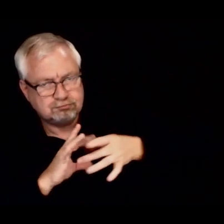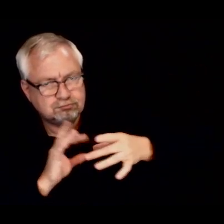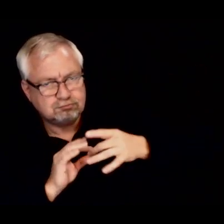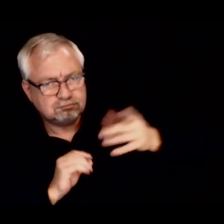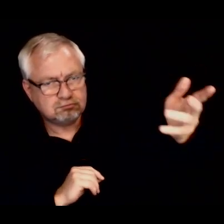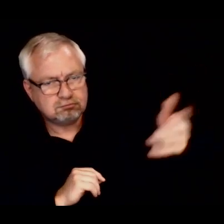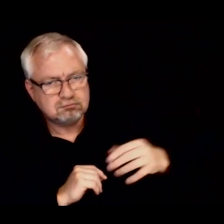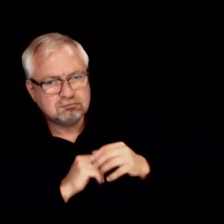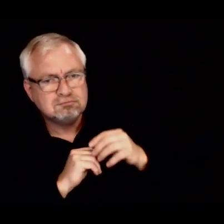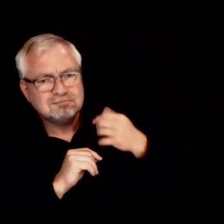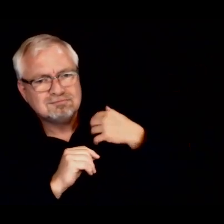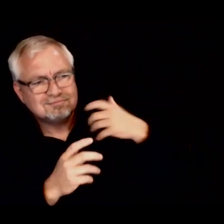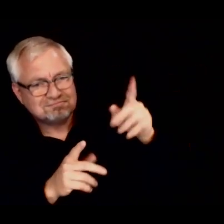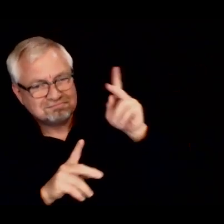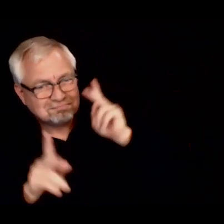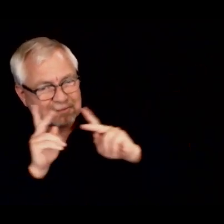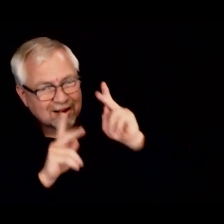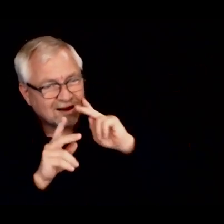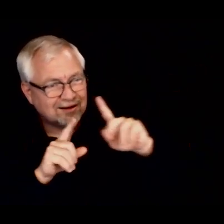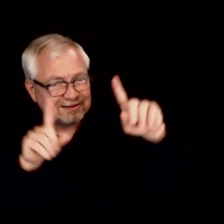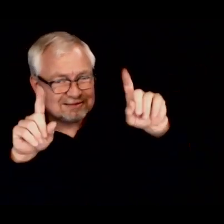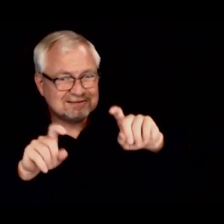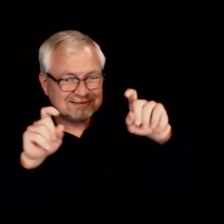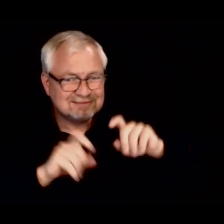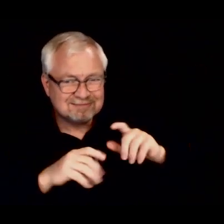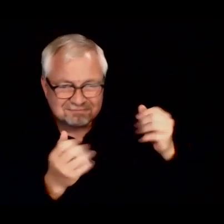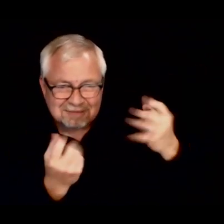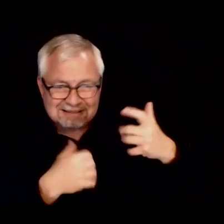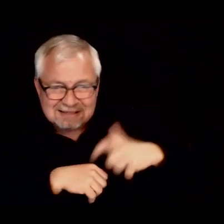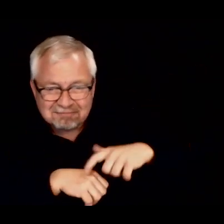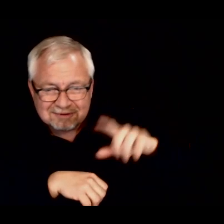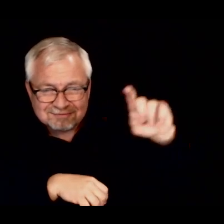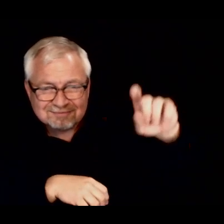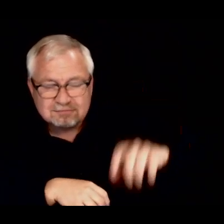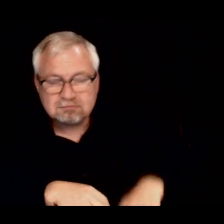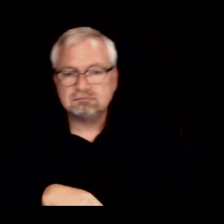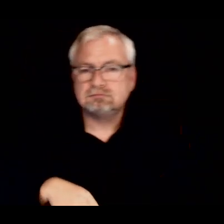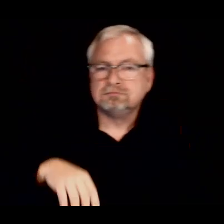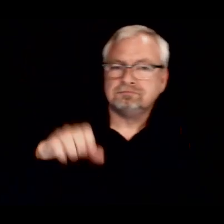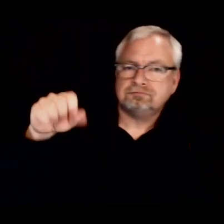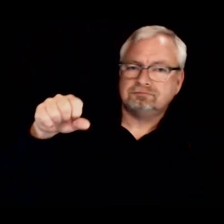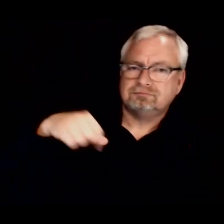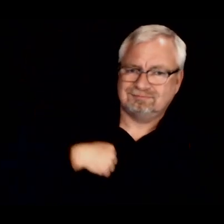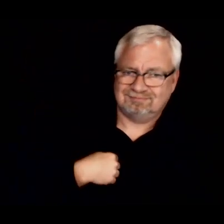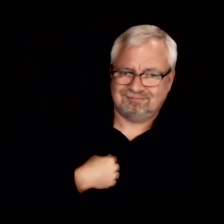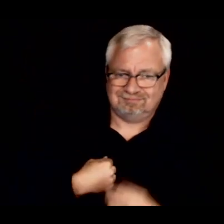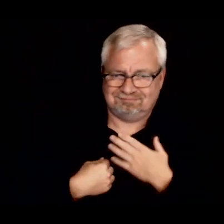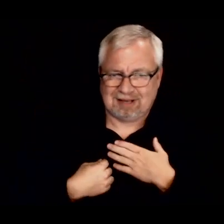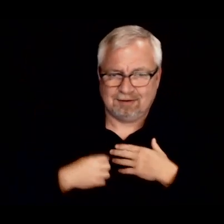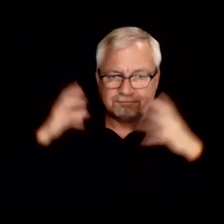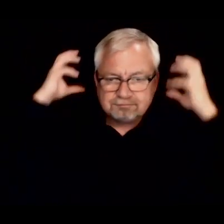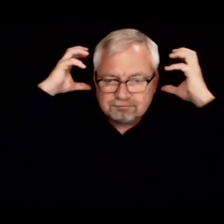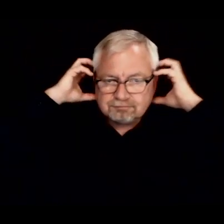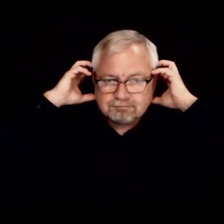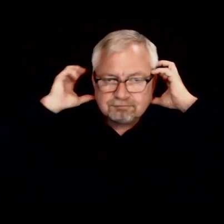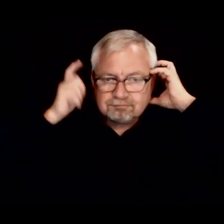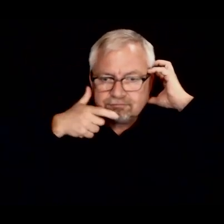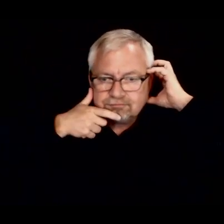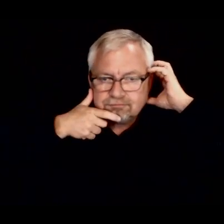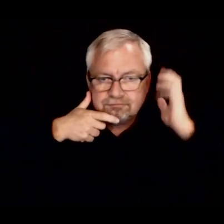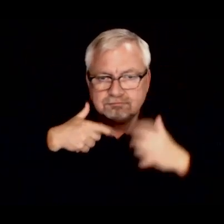times, correct? Yes. That is very odd because usually I use a headset and today I'm using my handset, and